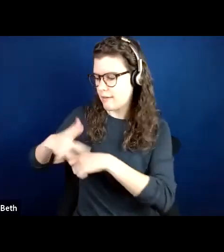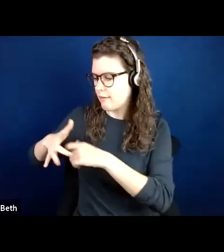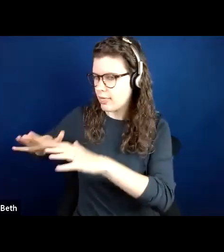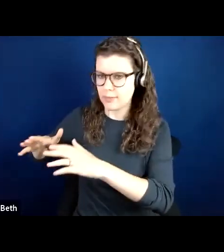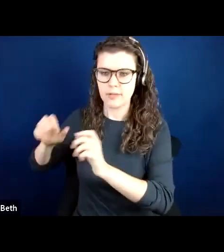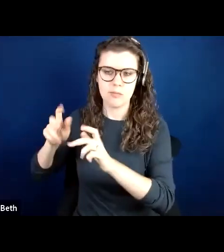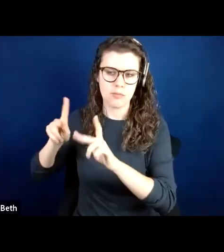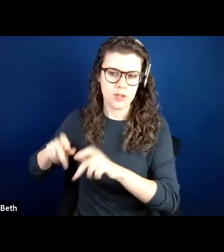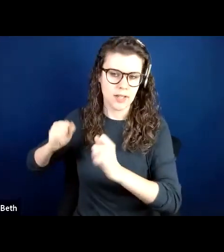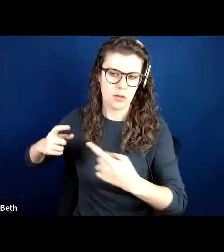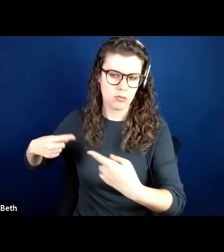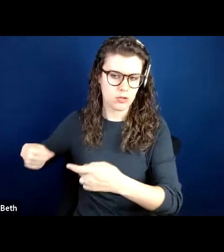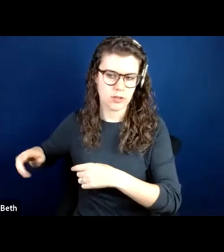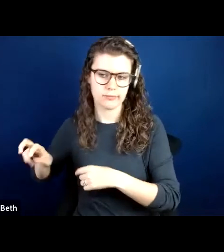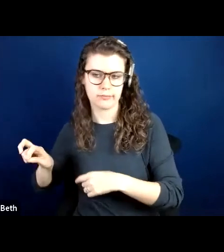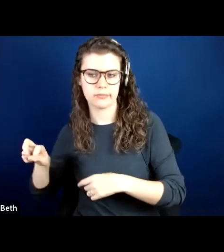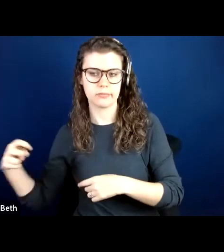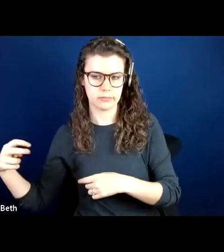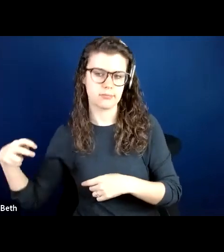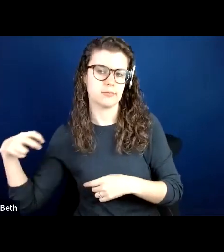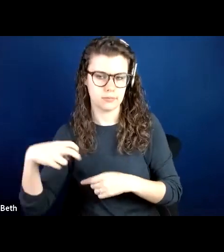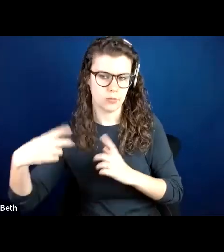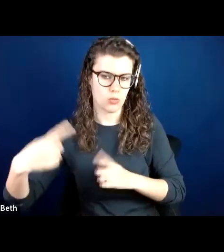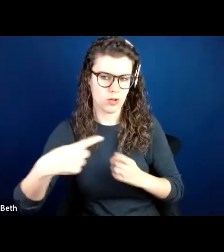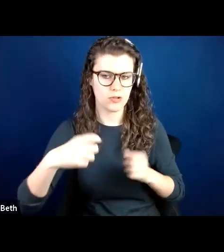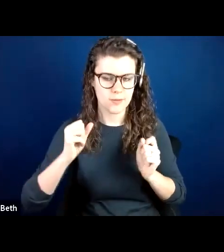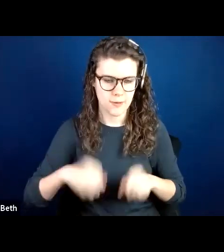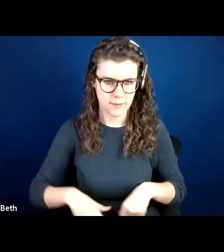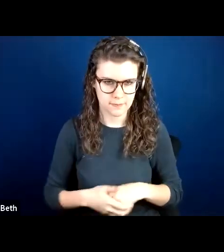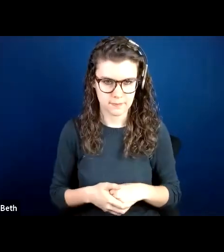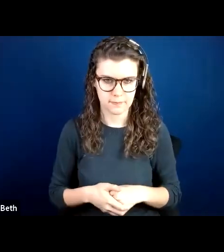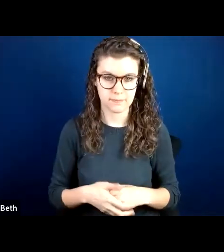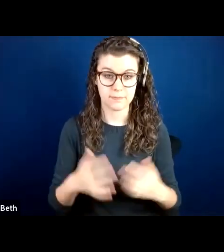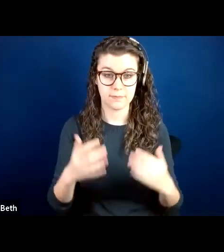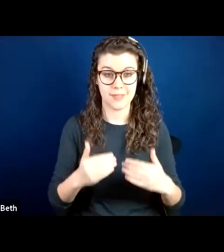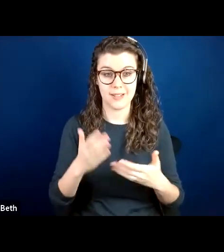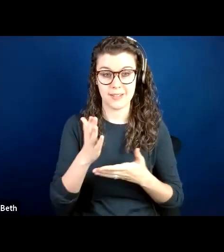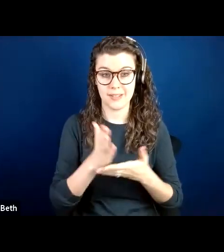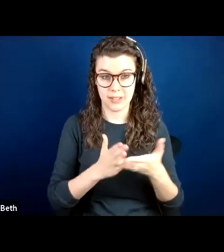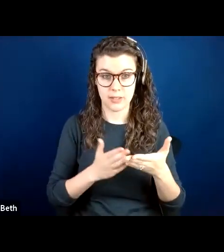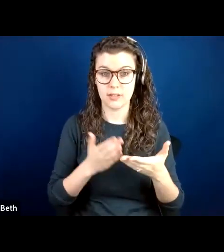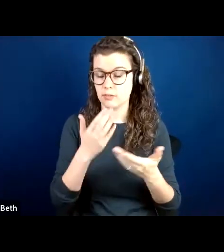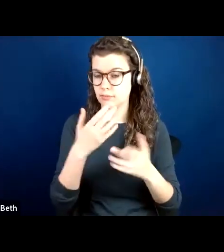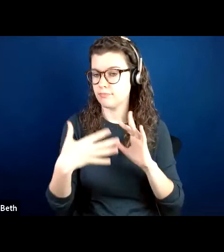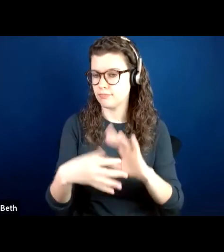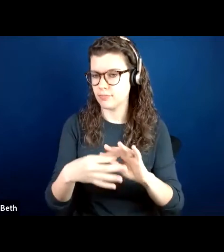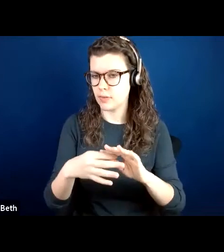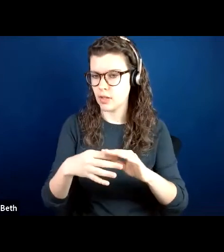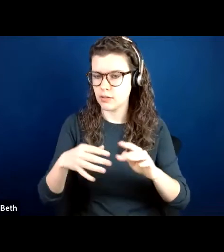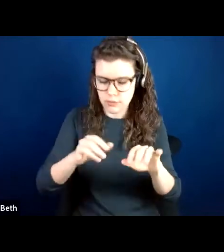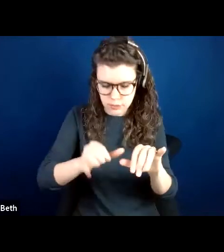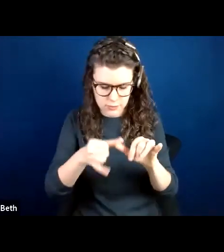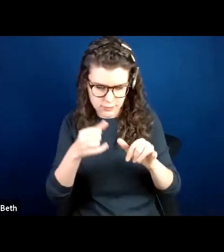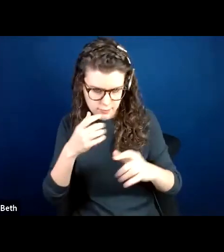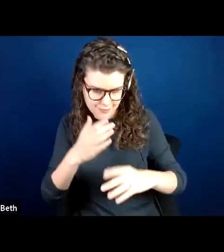Moving on to slide 14 now. So this is covering the Architectural Barriers Act, Recreational